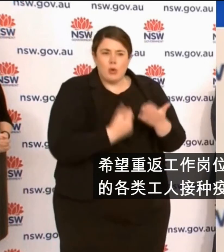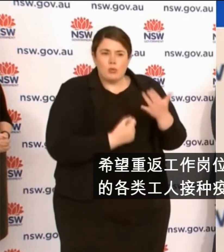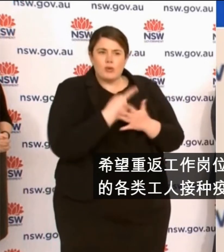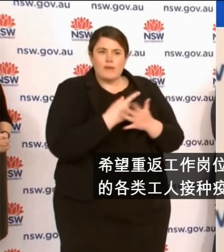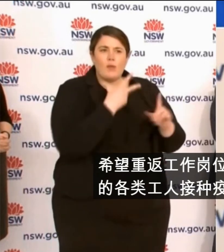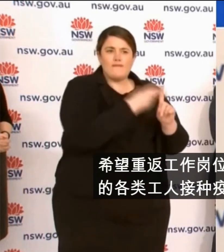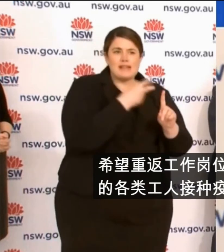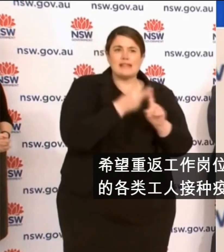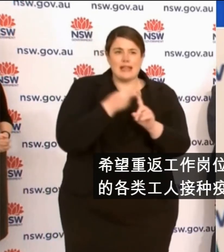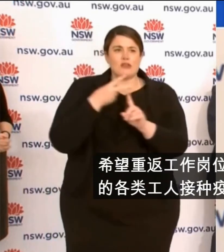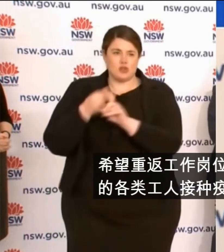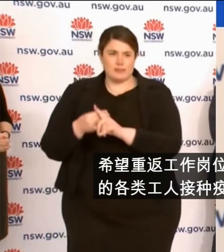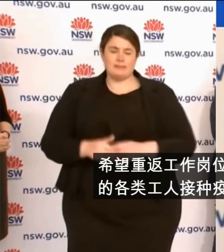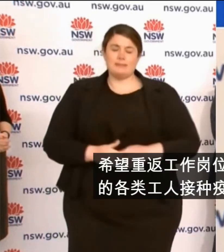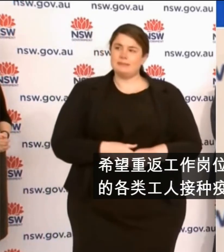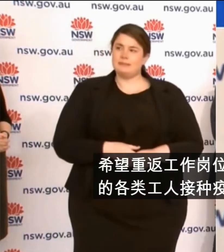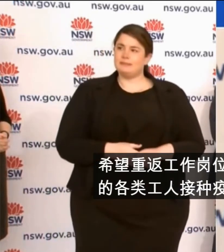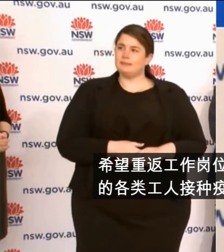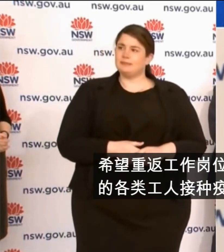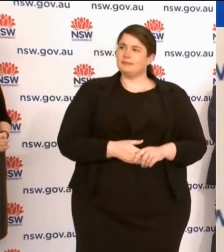everybody safe.